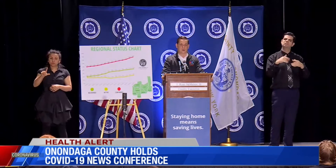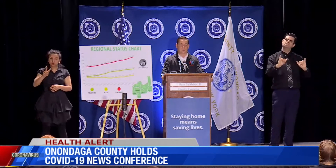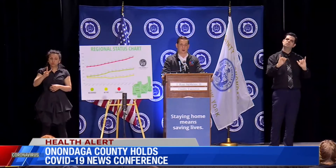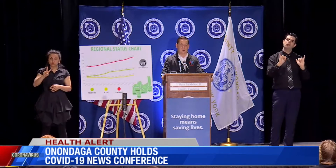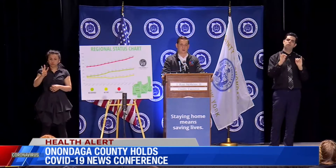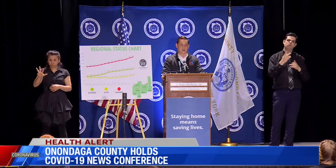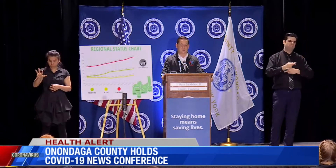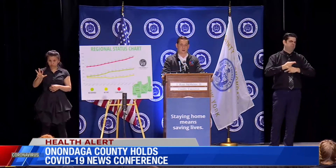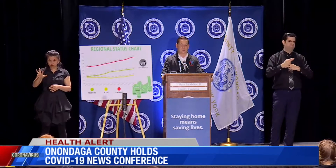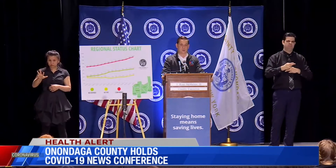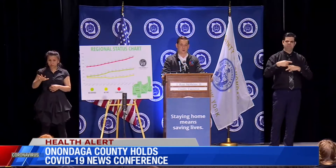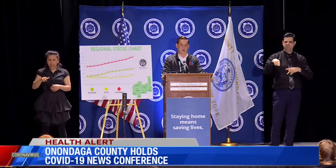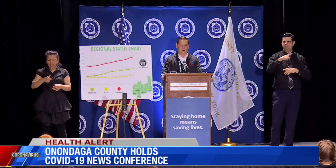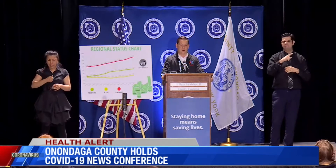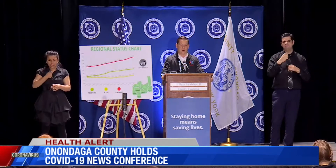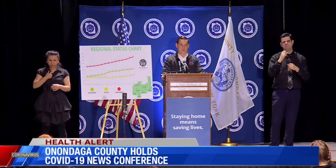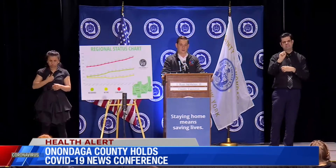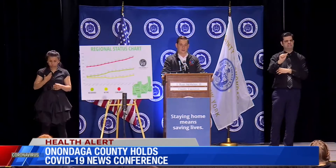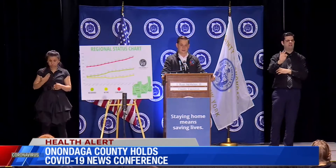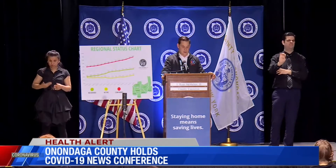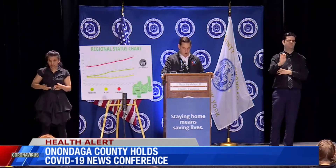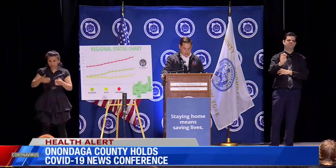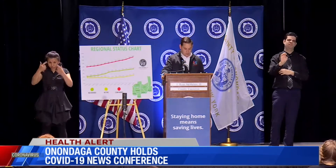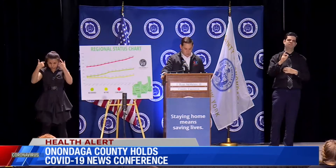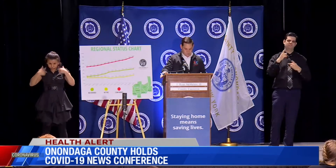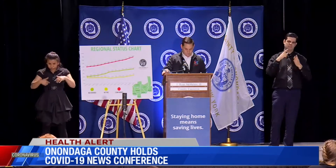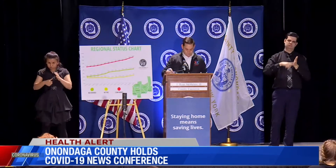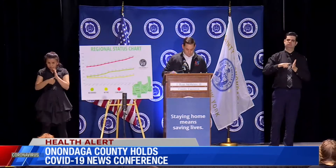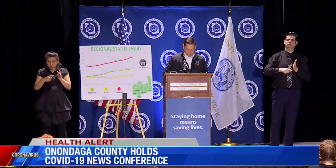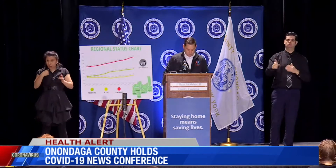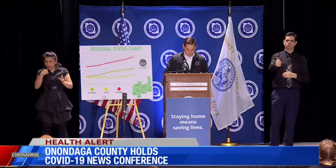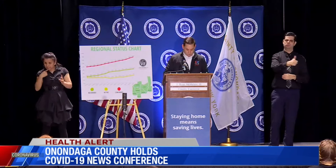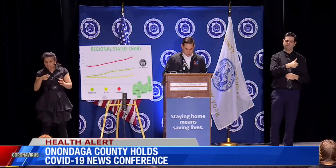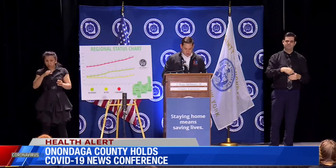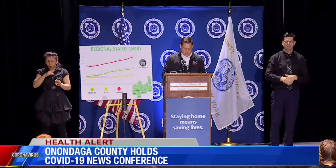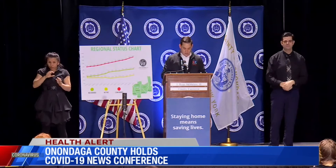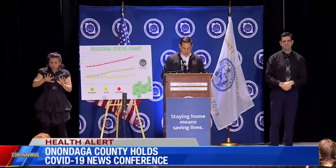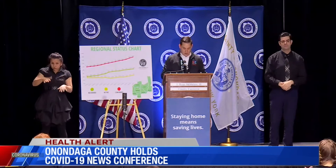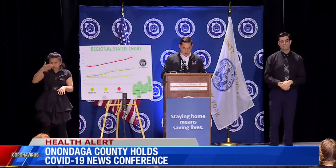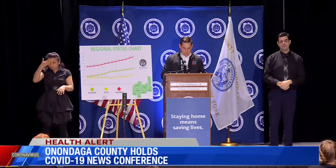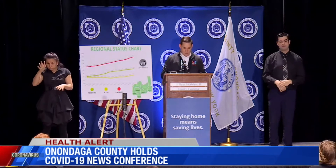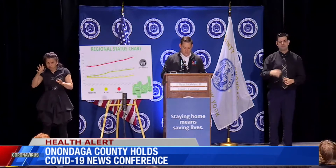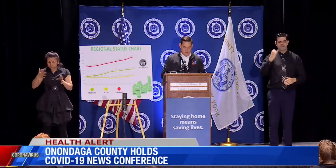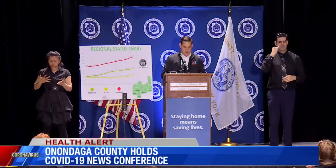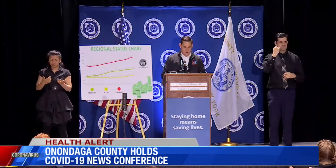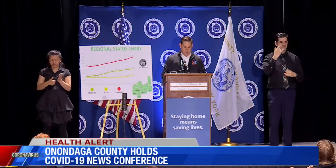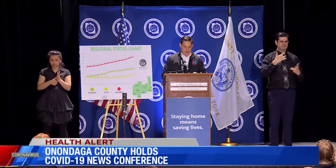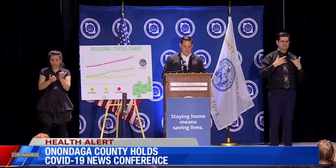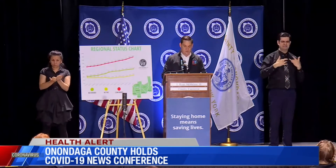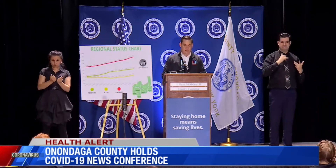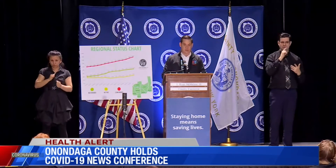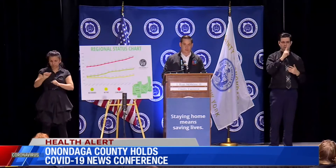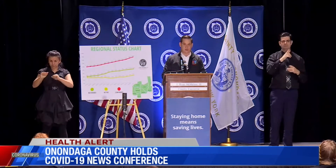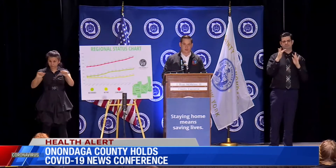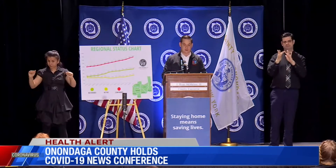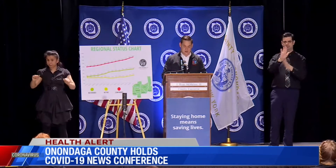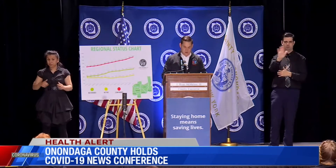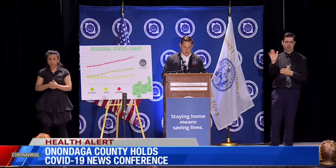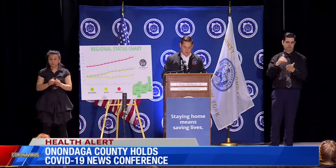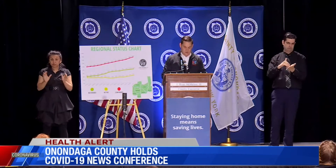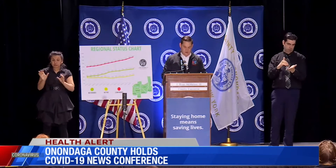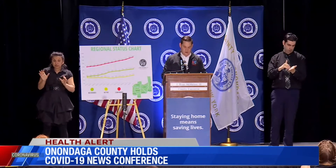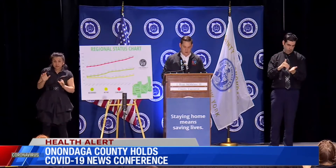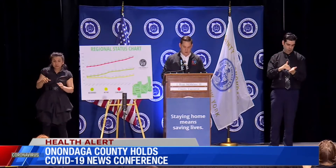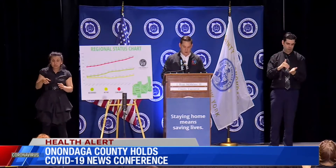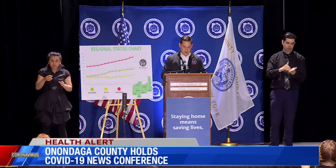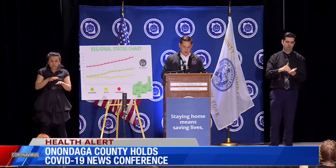you feel, your health, take your temperature, questions, contact your doctor. Again, that press release and all that information is on